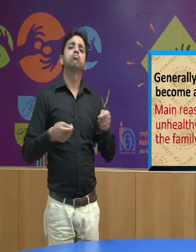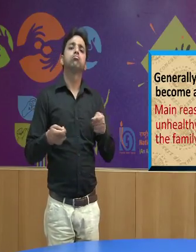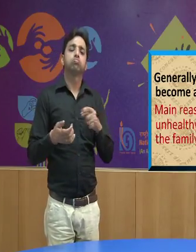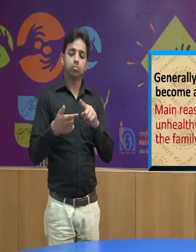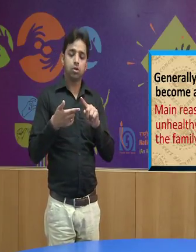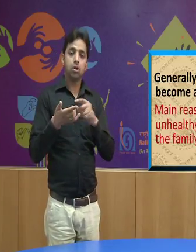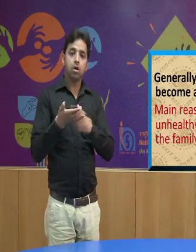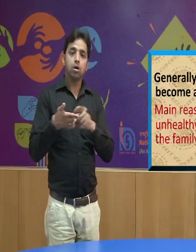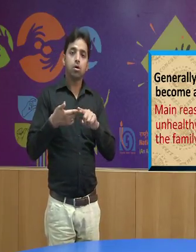stress,